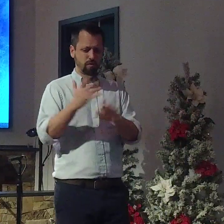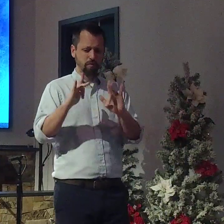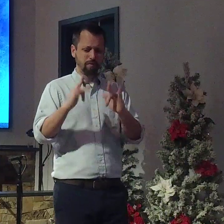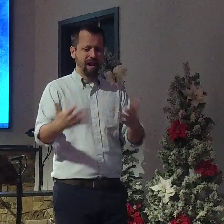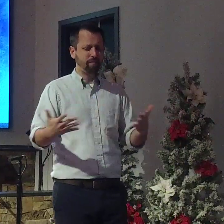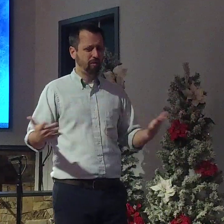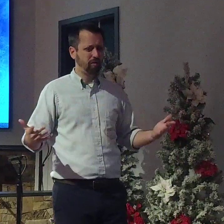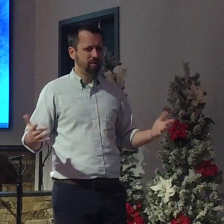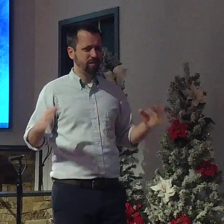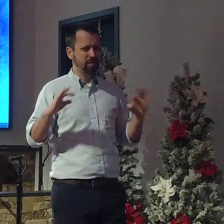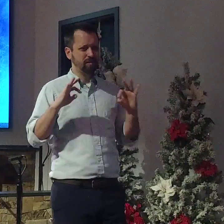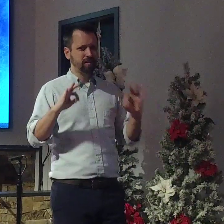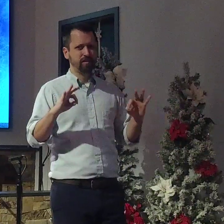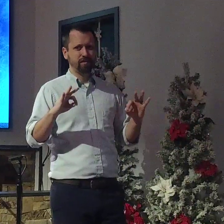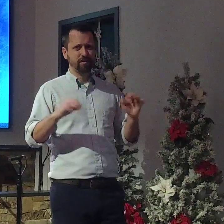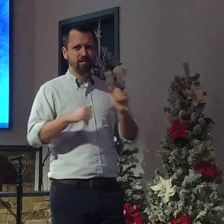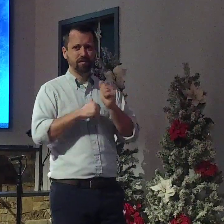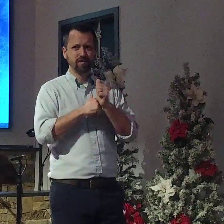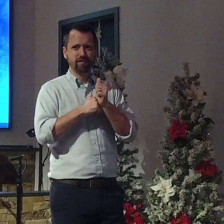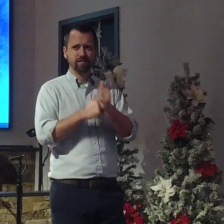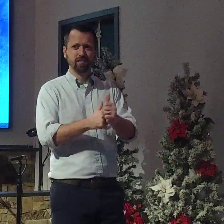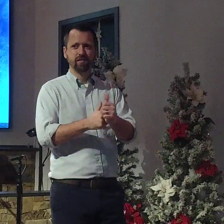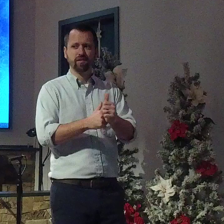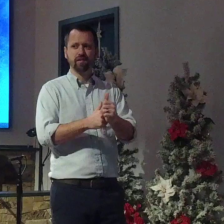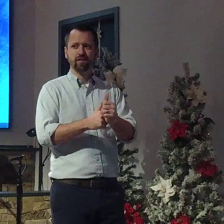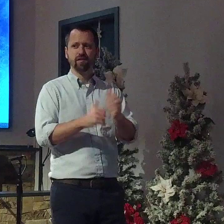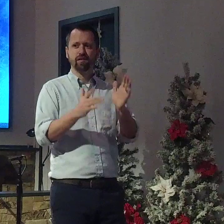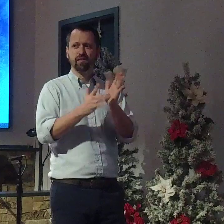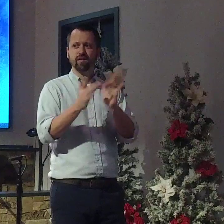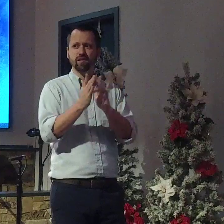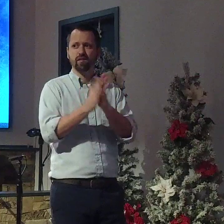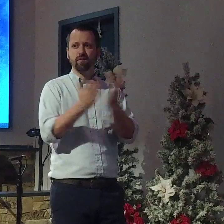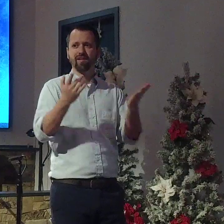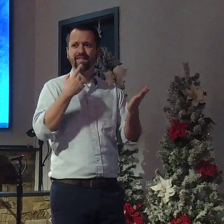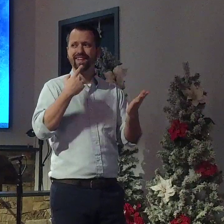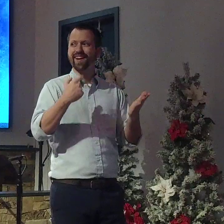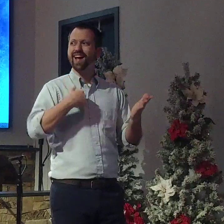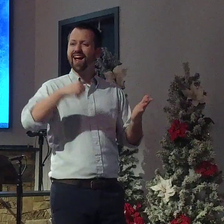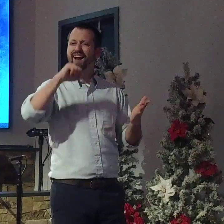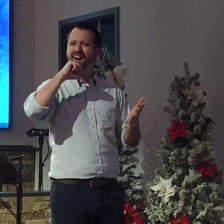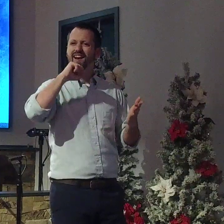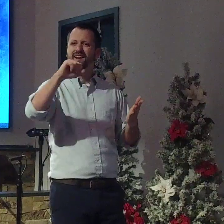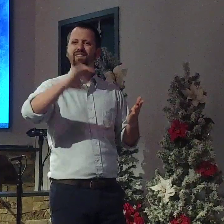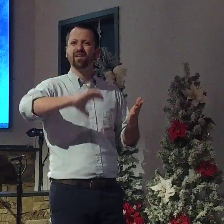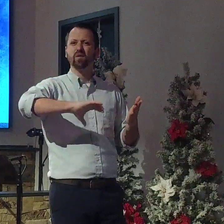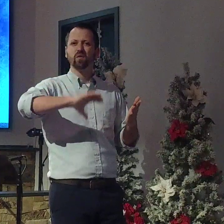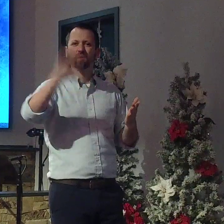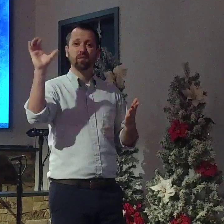for the first time that came to walk through Bethlehem. They decided to come back to church this morning.